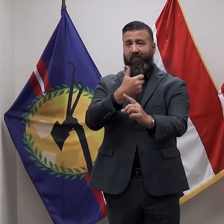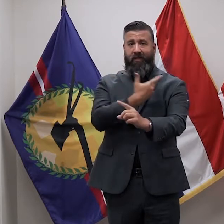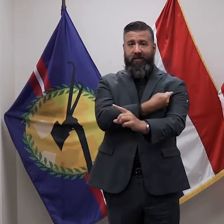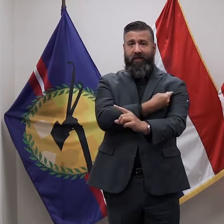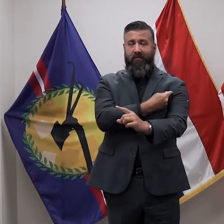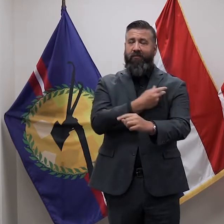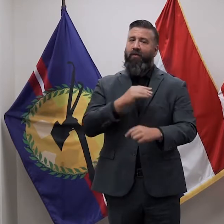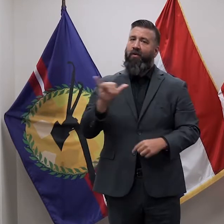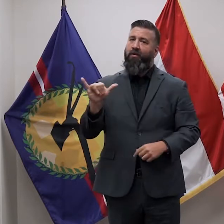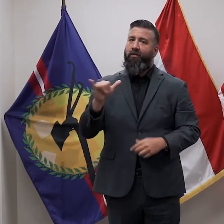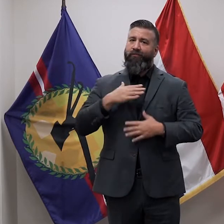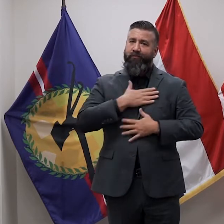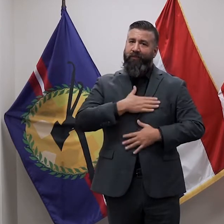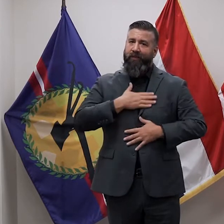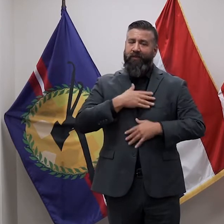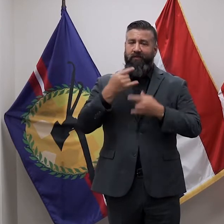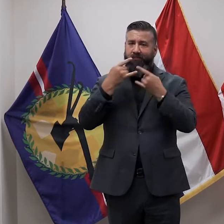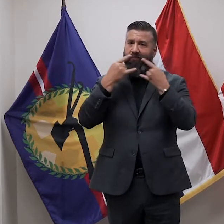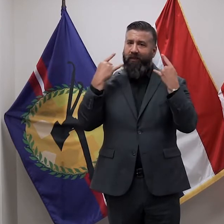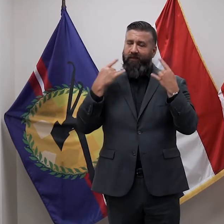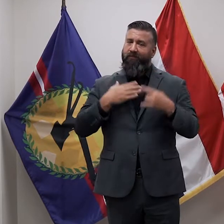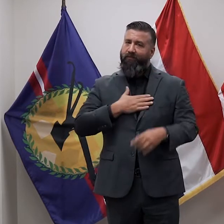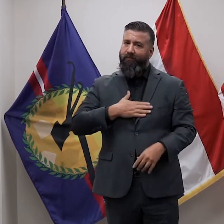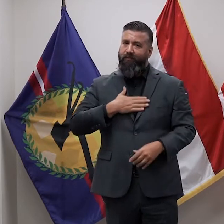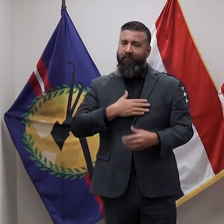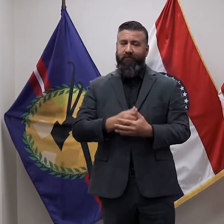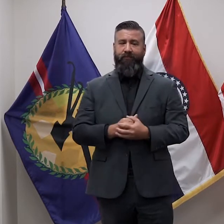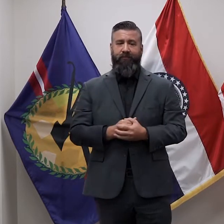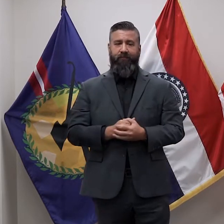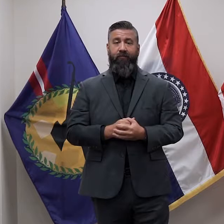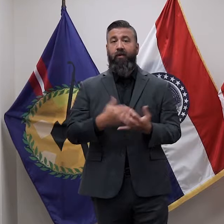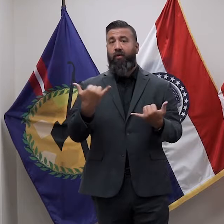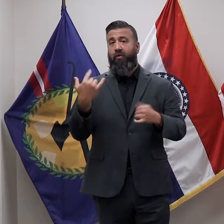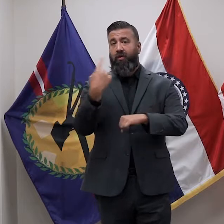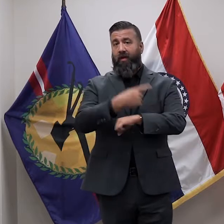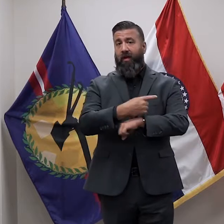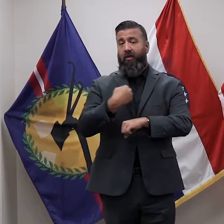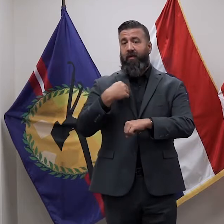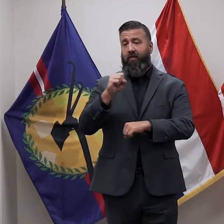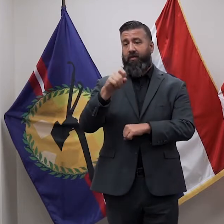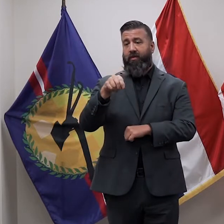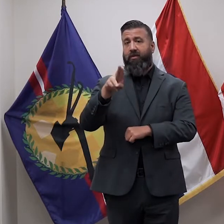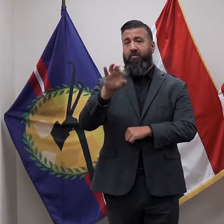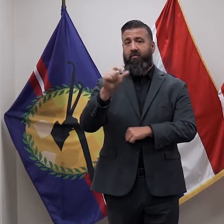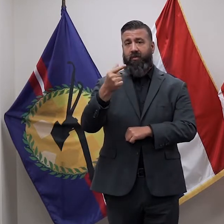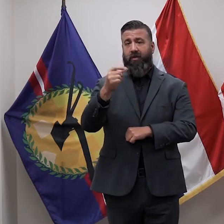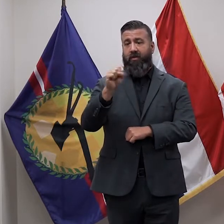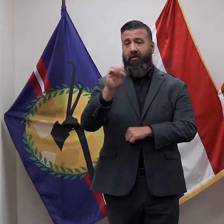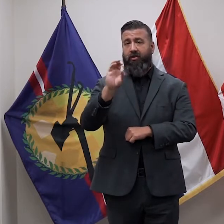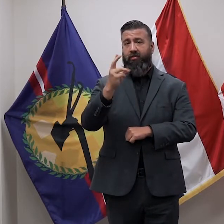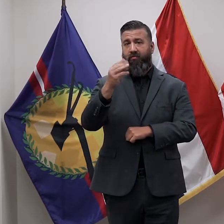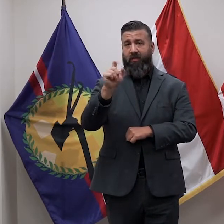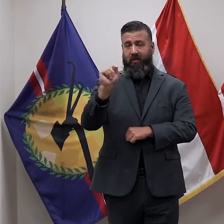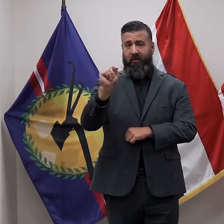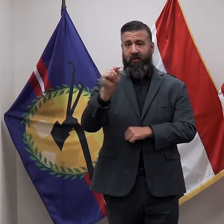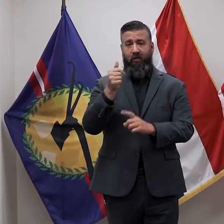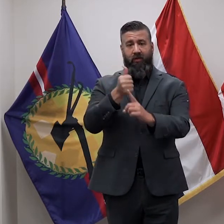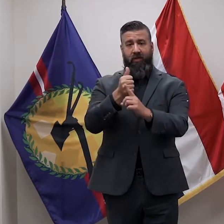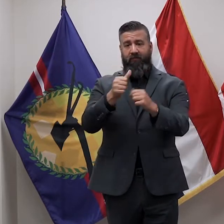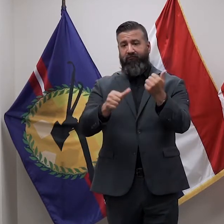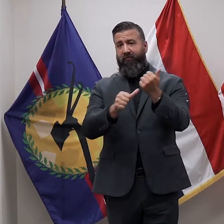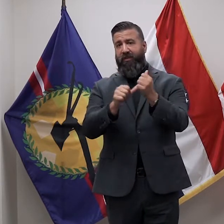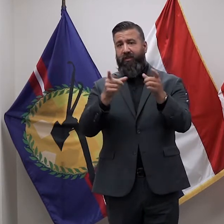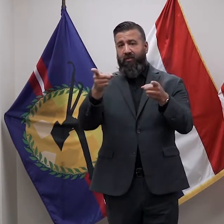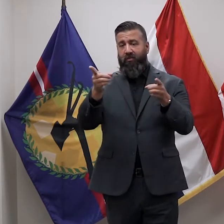mask. Today we have with us Spring Schmidt, our Deputy Director of our Department of Public Health in St. Louis